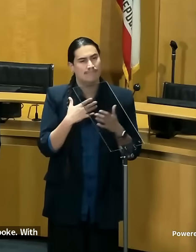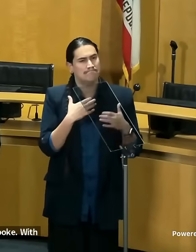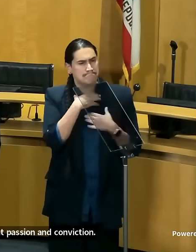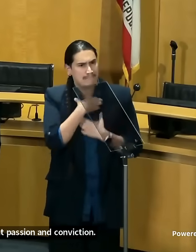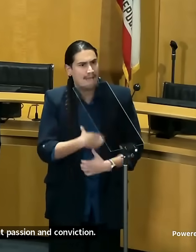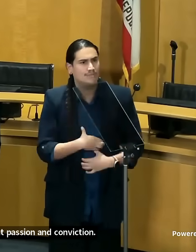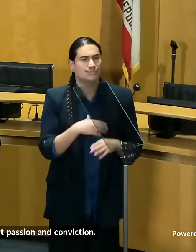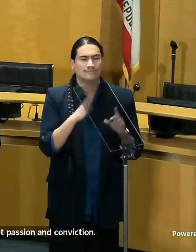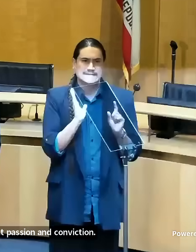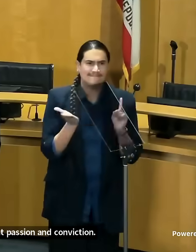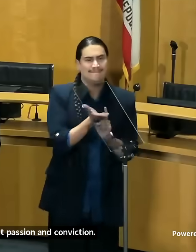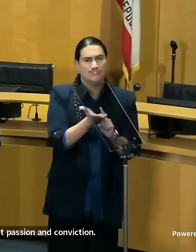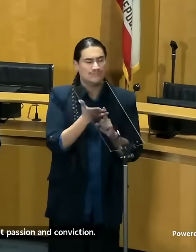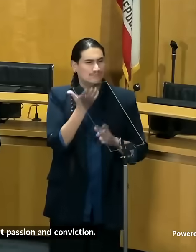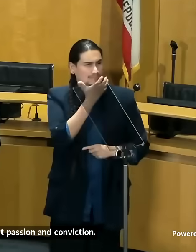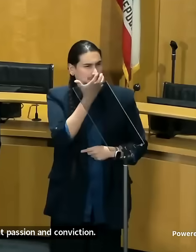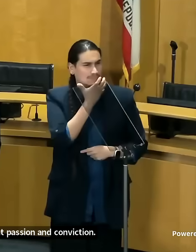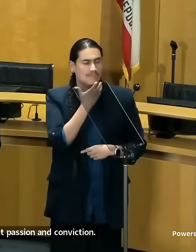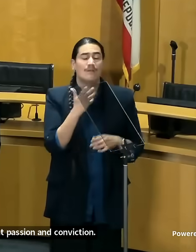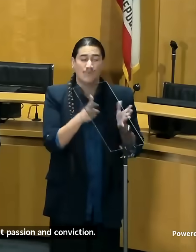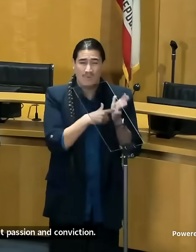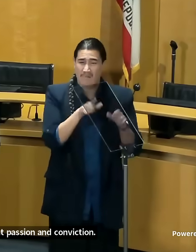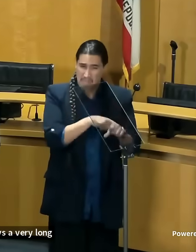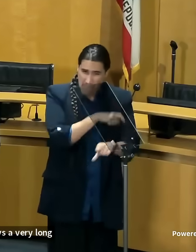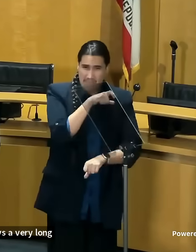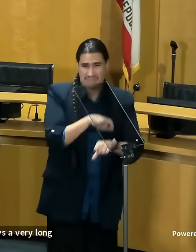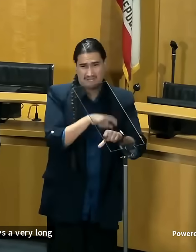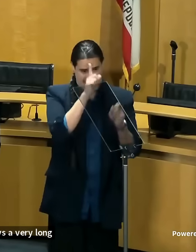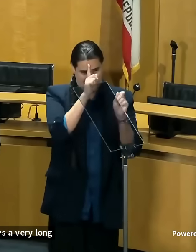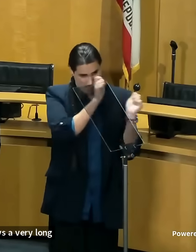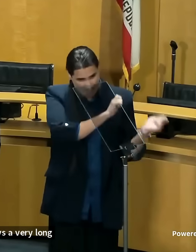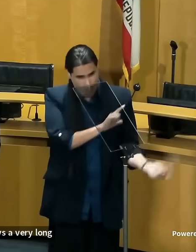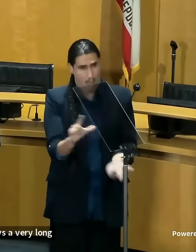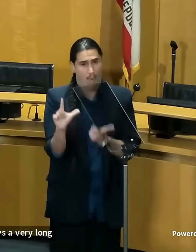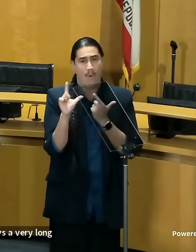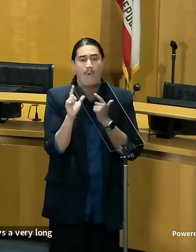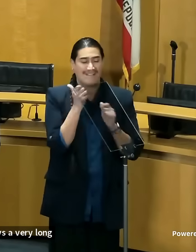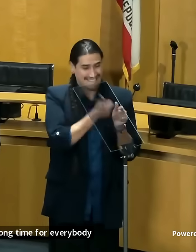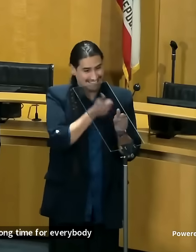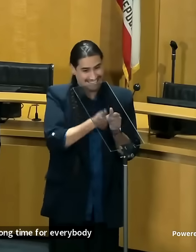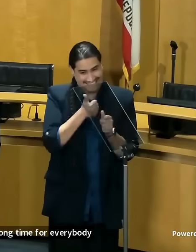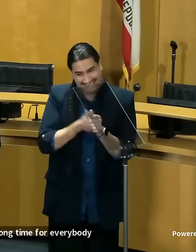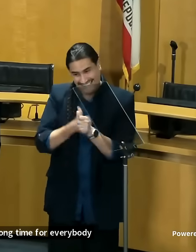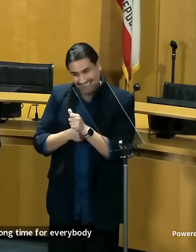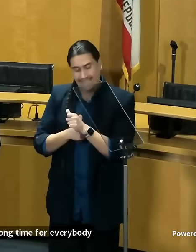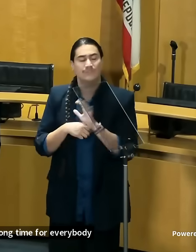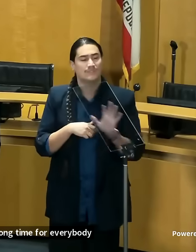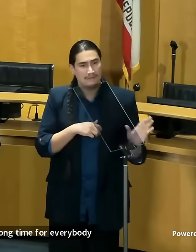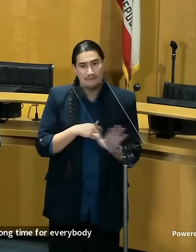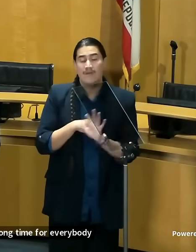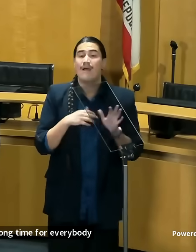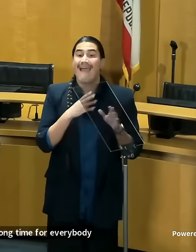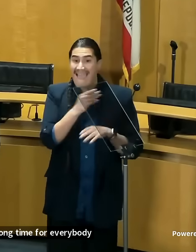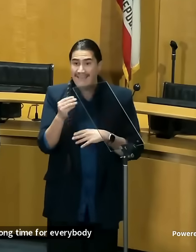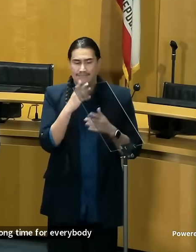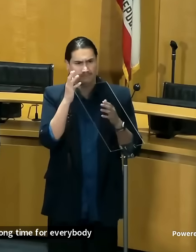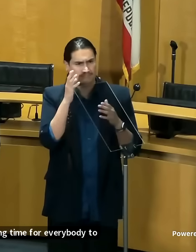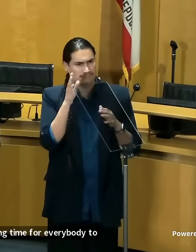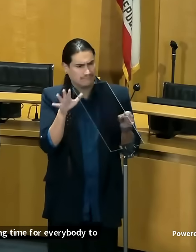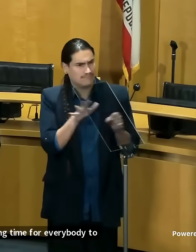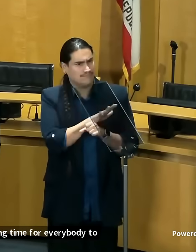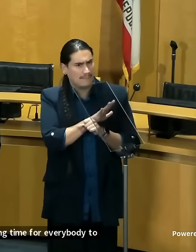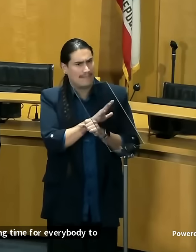took us always a very long time for everybody to fully appreciate what